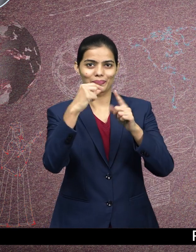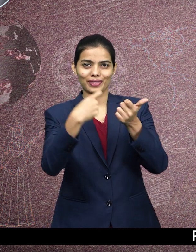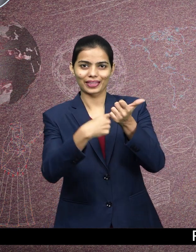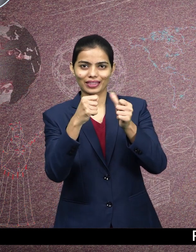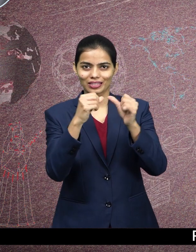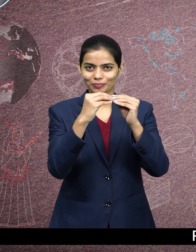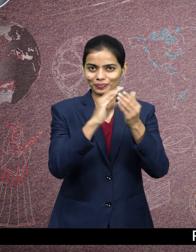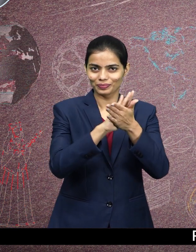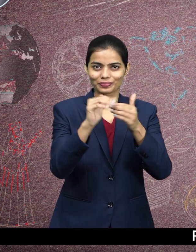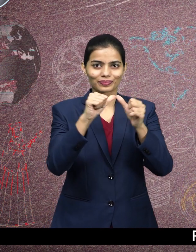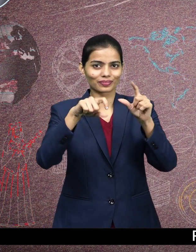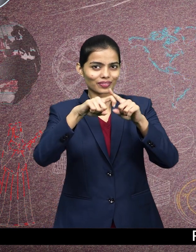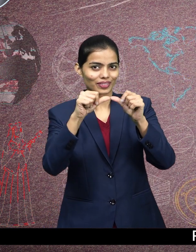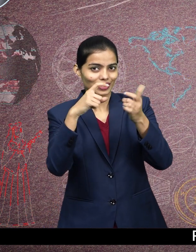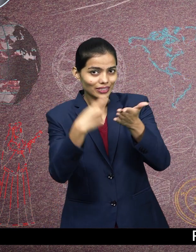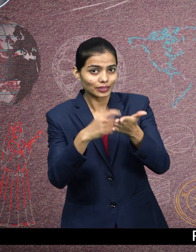Prabhakar